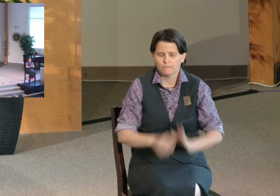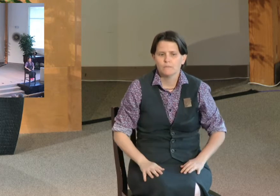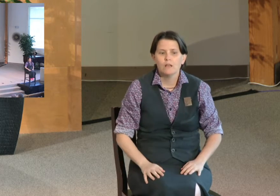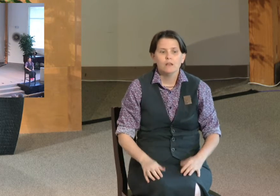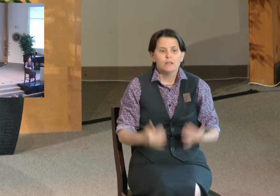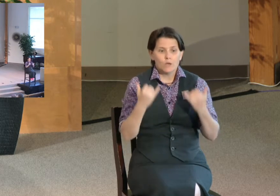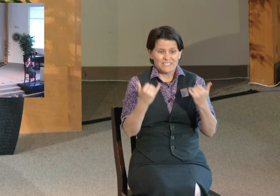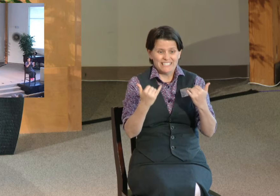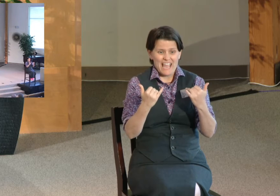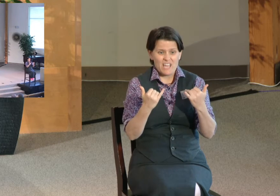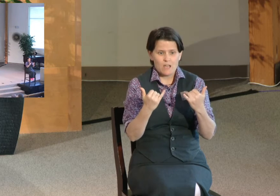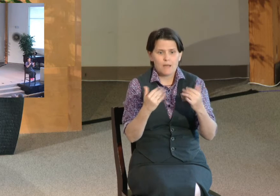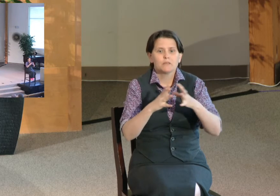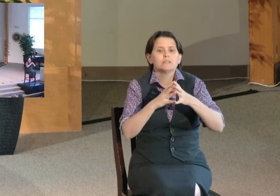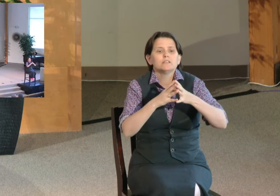today,